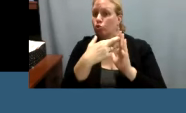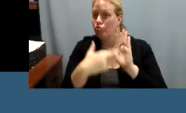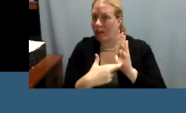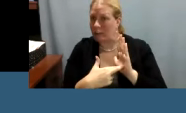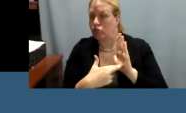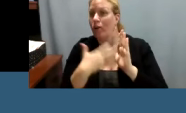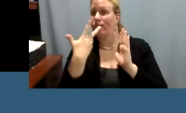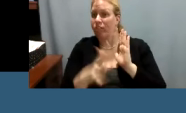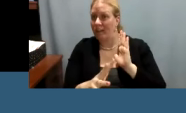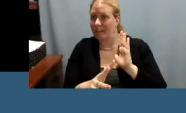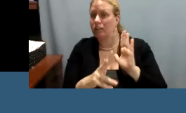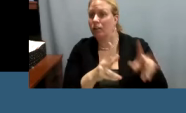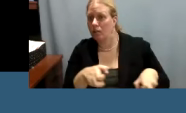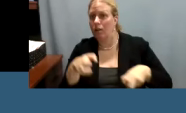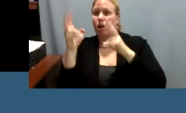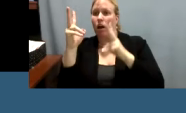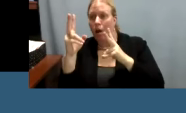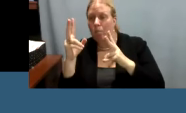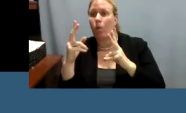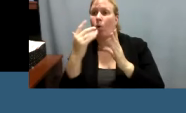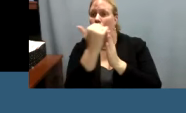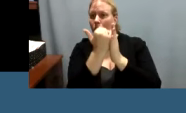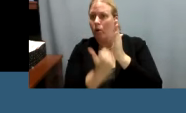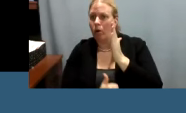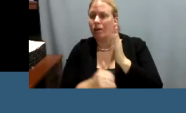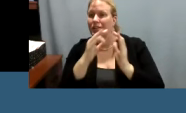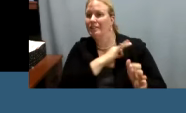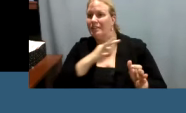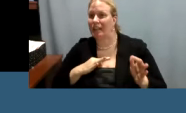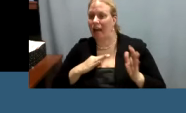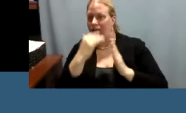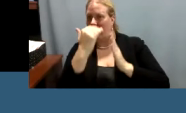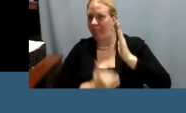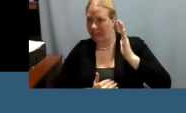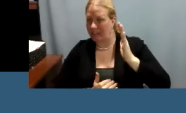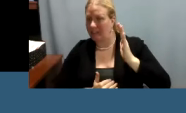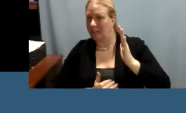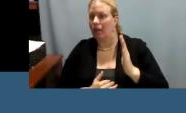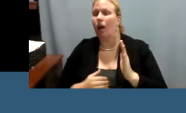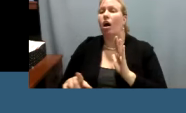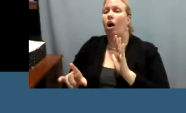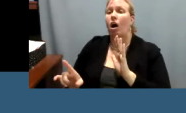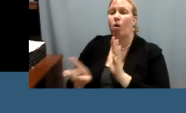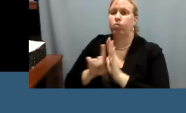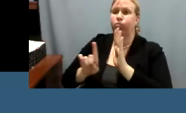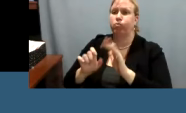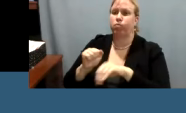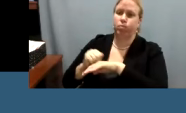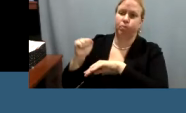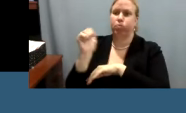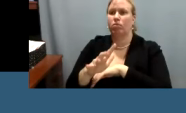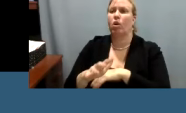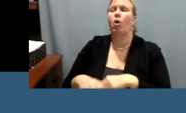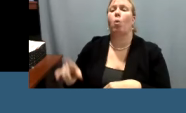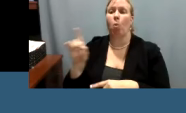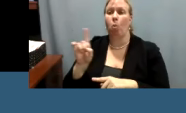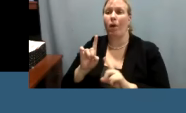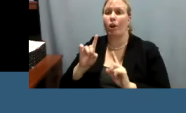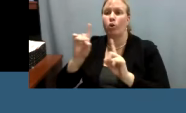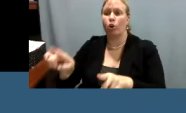uploading your rosters and then you will be then getting an alert the on the available clinics that you can then